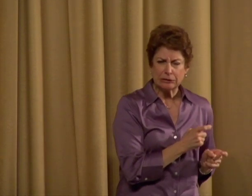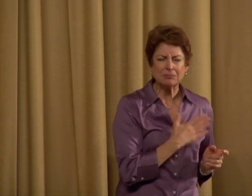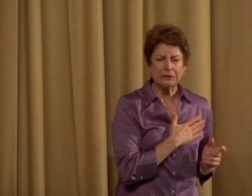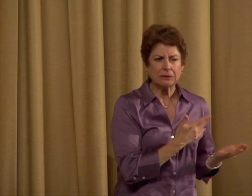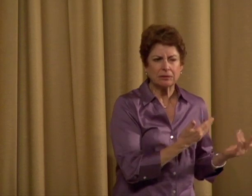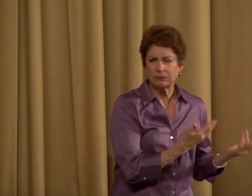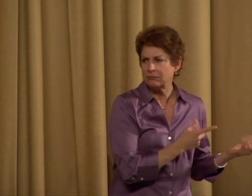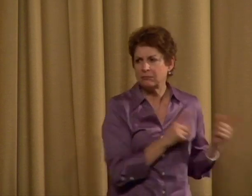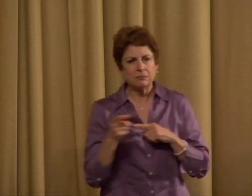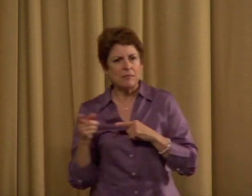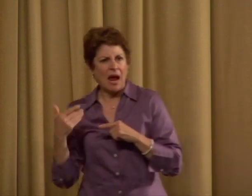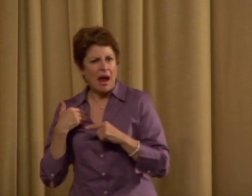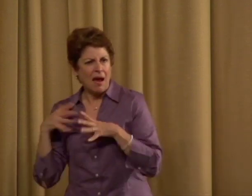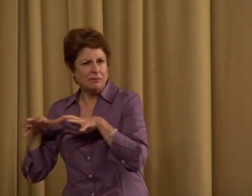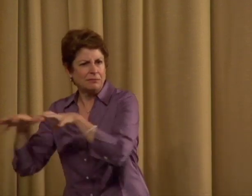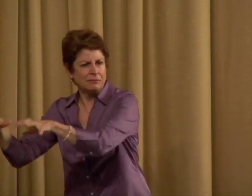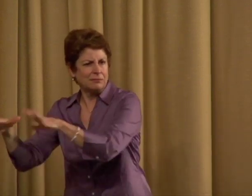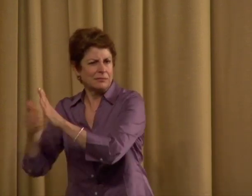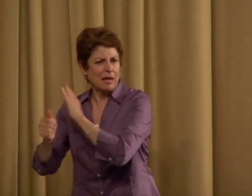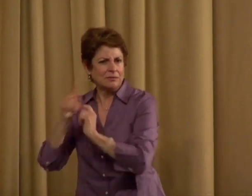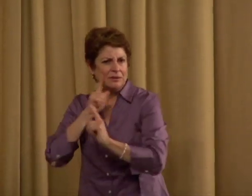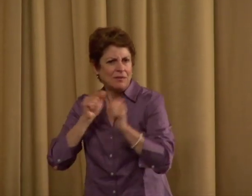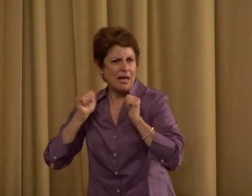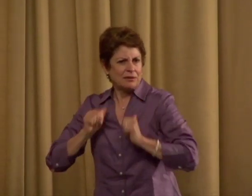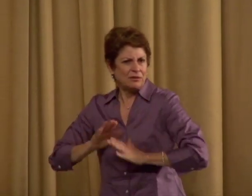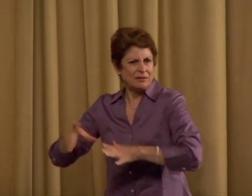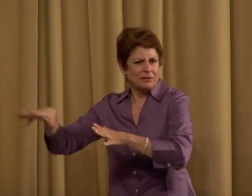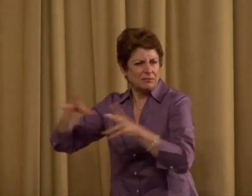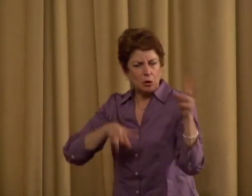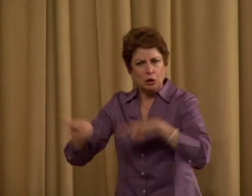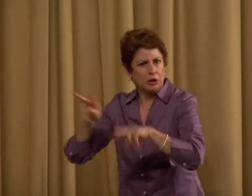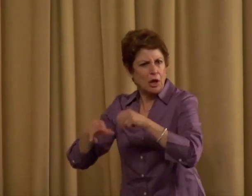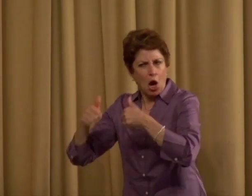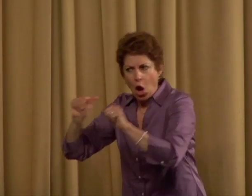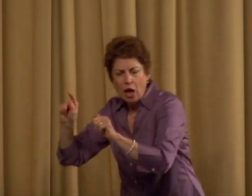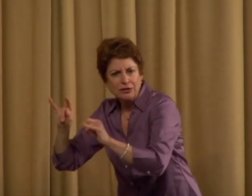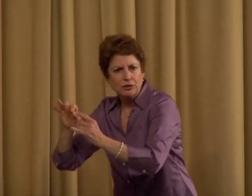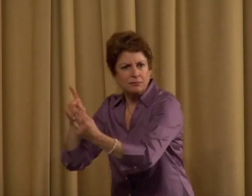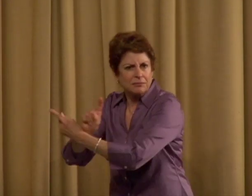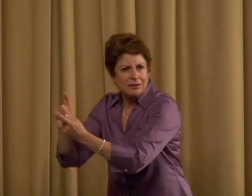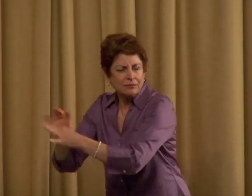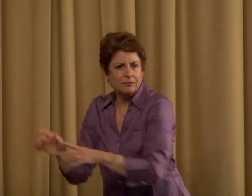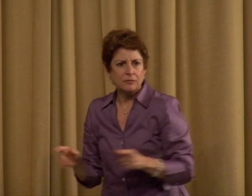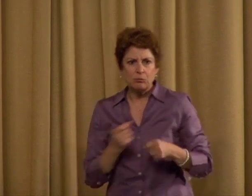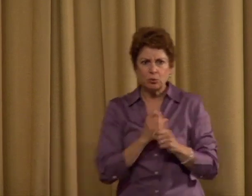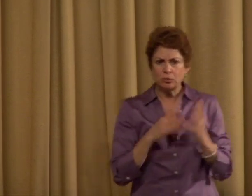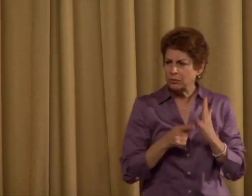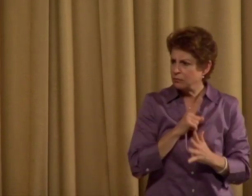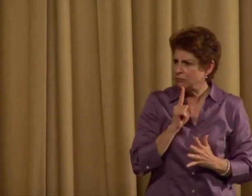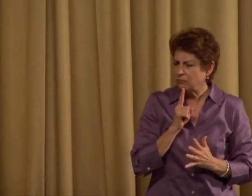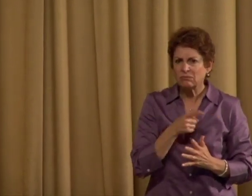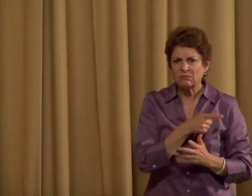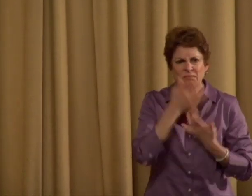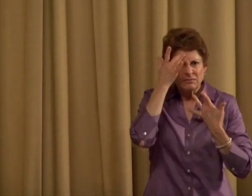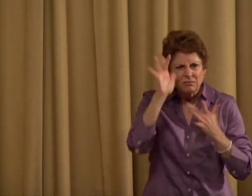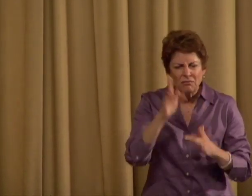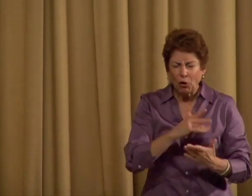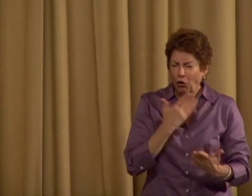filled. And I thought, okay, let's have her. And we've got all these skilled actors, and the producer's saying,